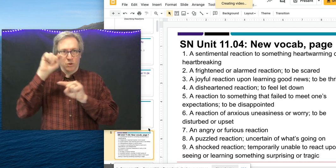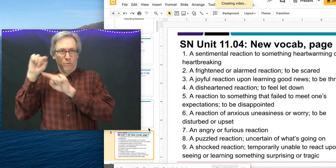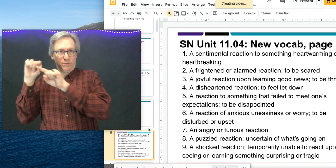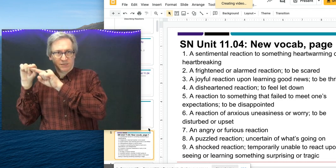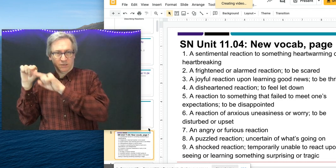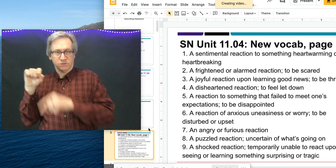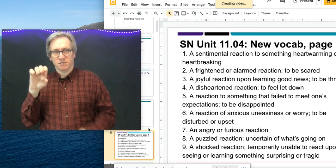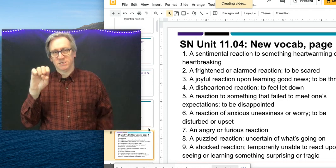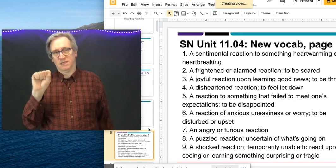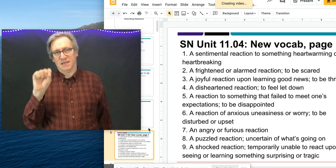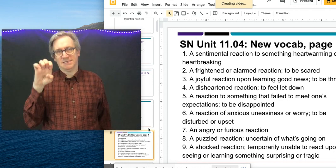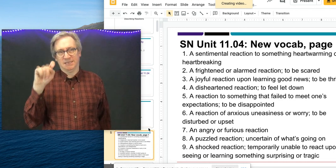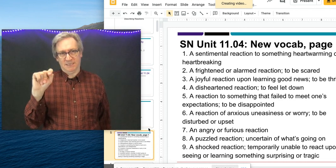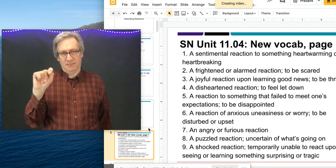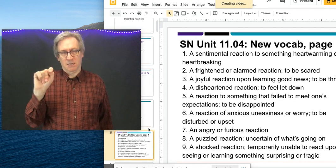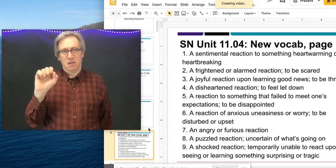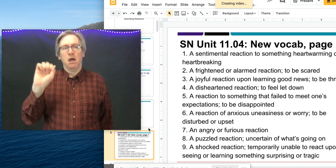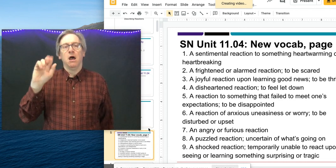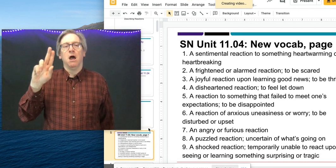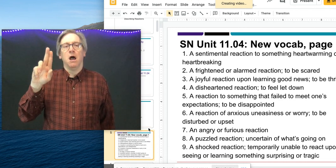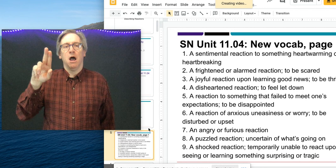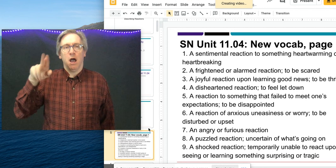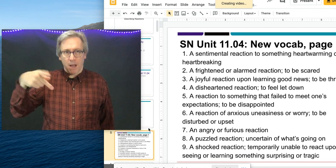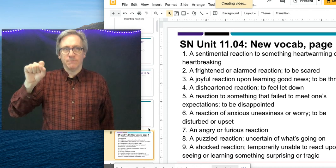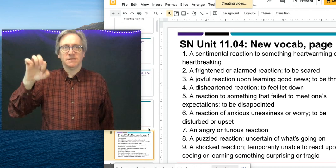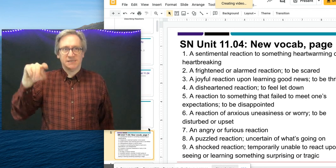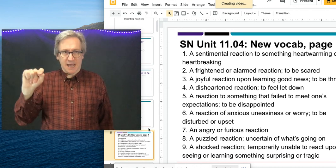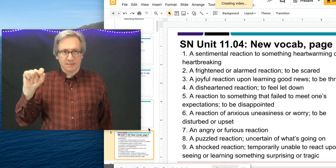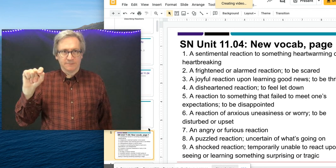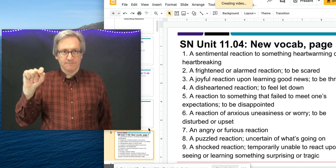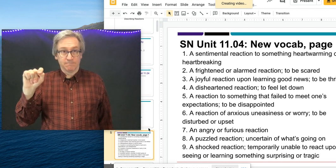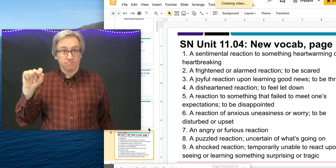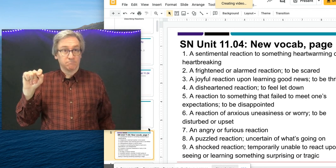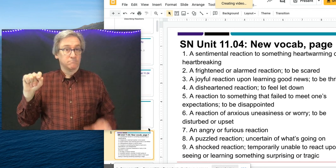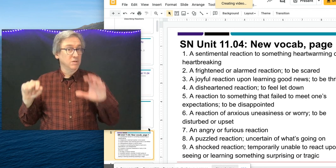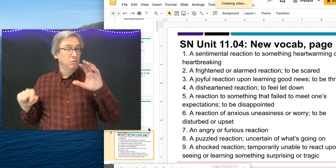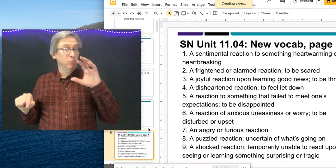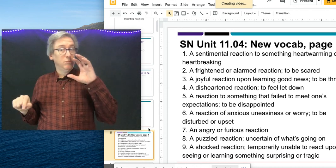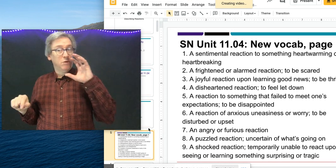of opens and closes. S-E-T. Upset.